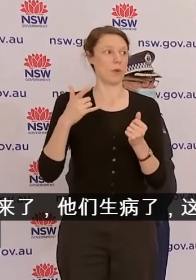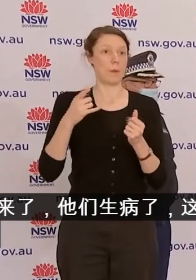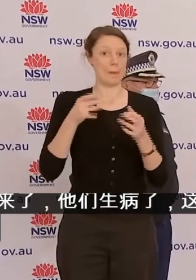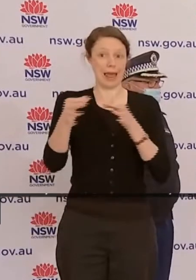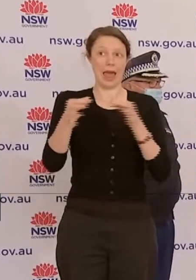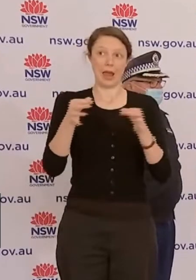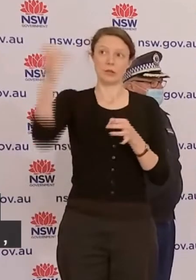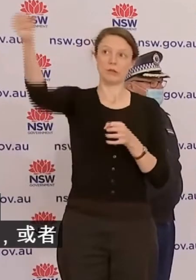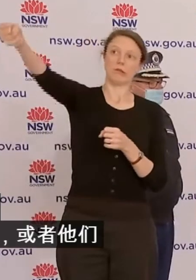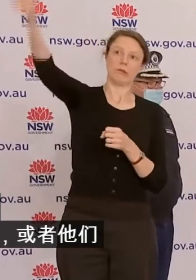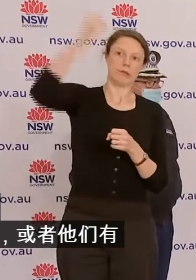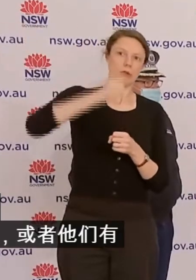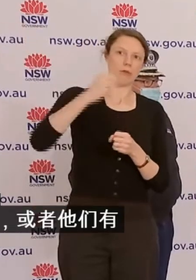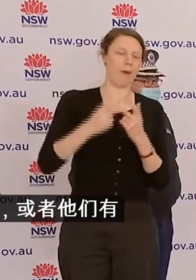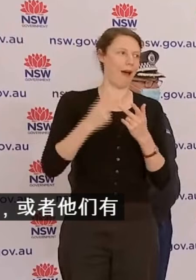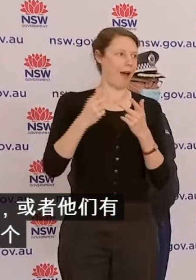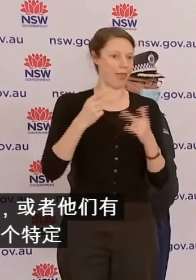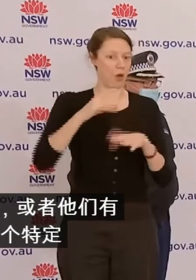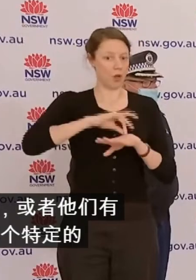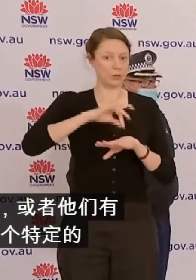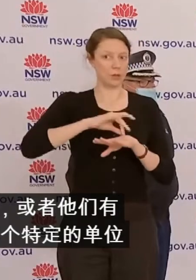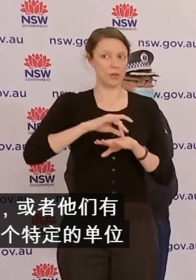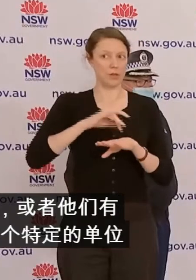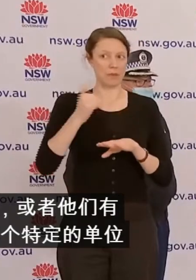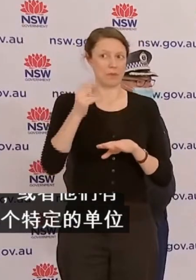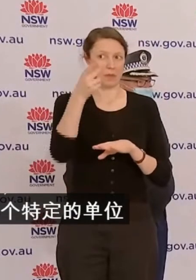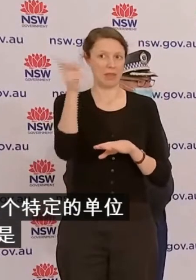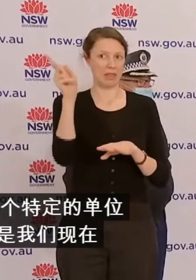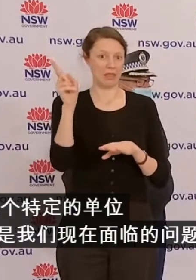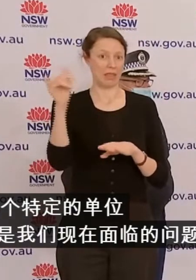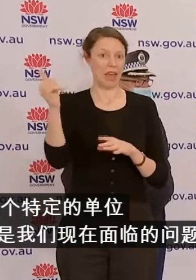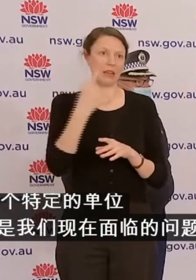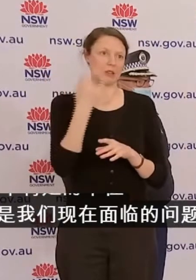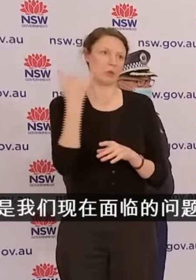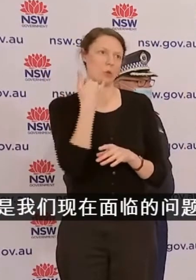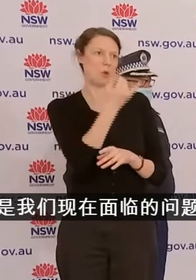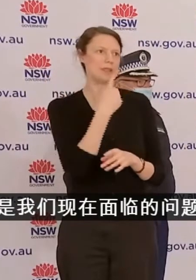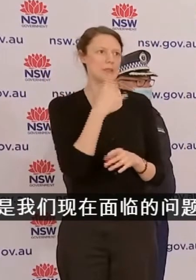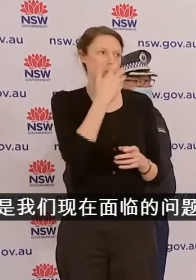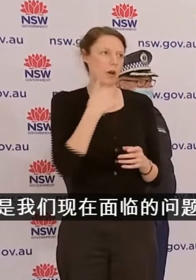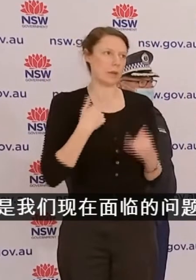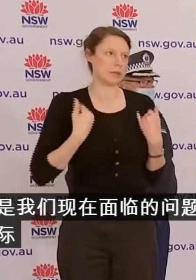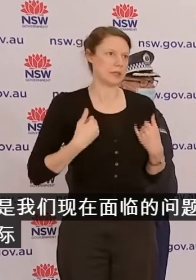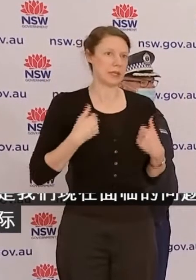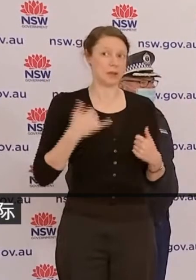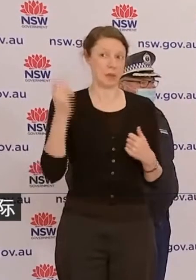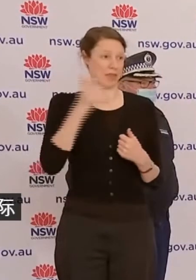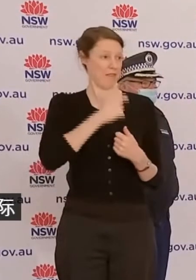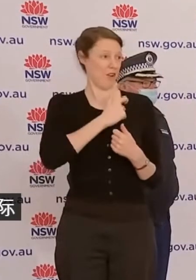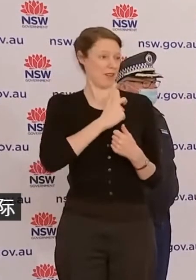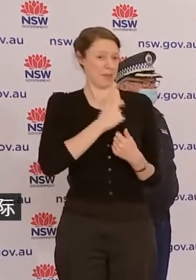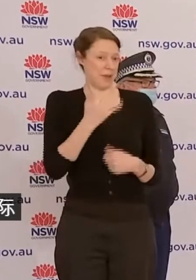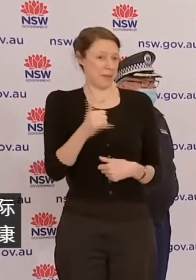they have, either they're very sick or they have fears of going into that particular unit. And I think that's one of the problems we're facing now. How do we actually manage